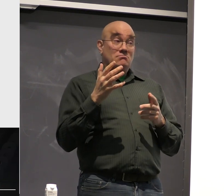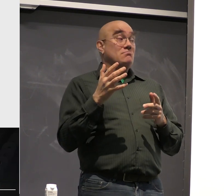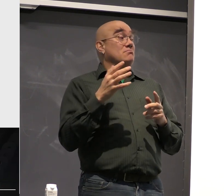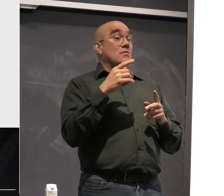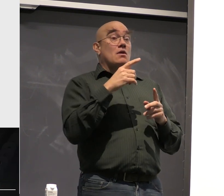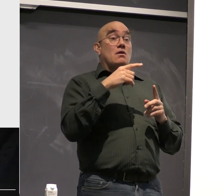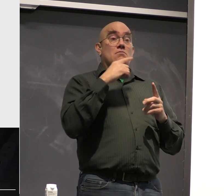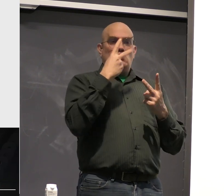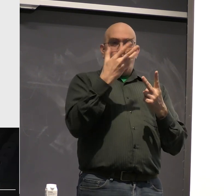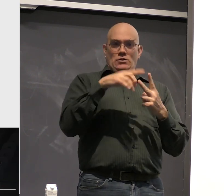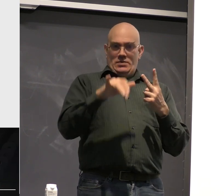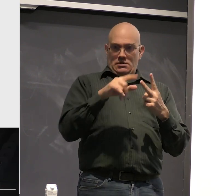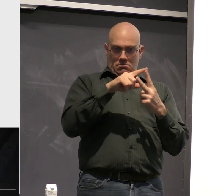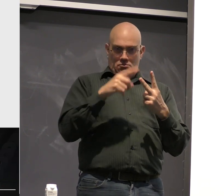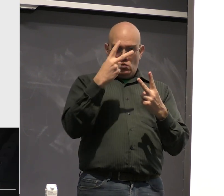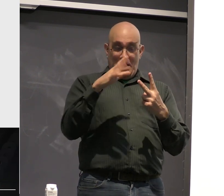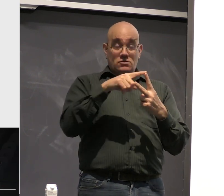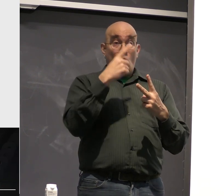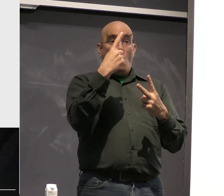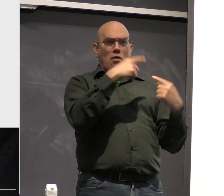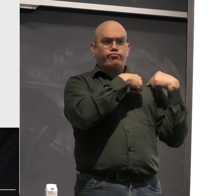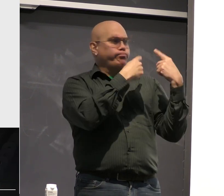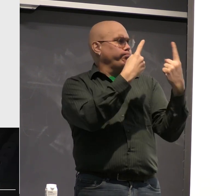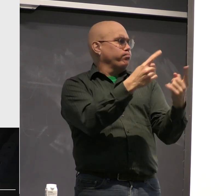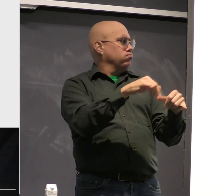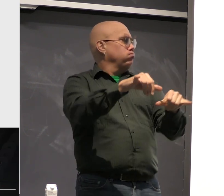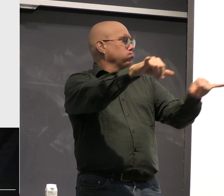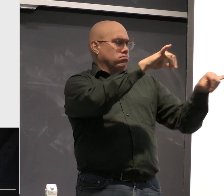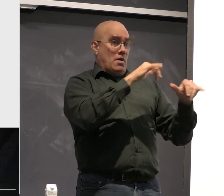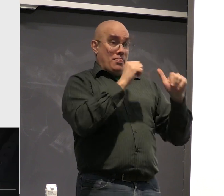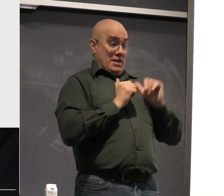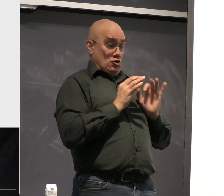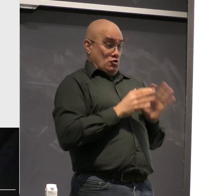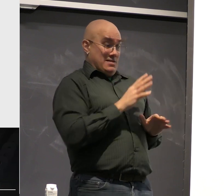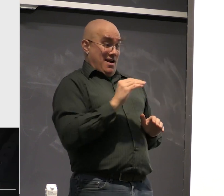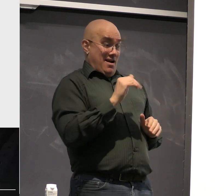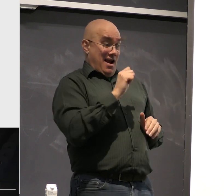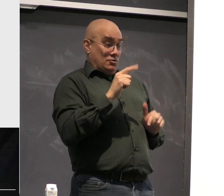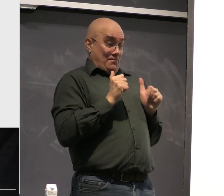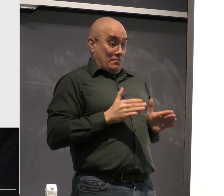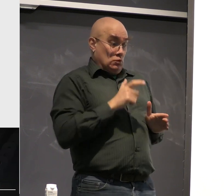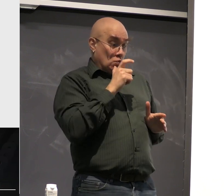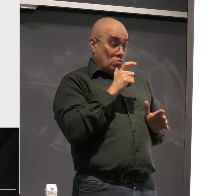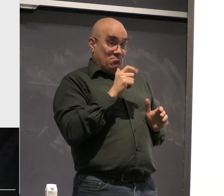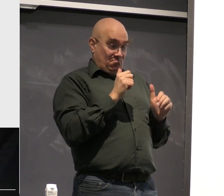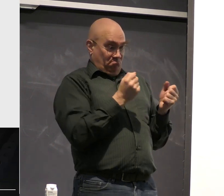Shakespeare, there are two ways to go about it. One has been around for quite some time. Theater interpreters, ASL